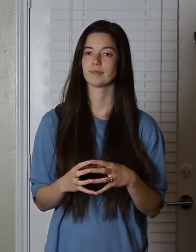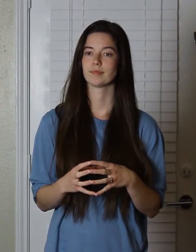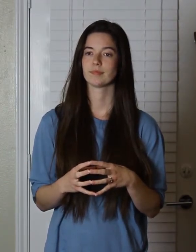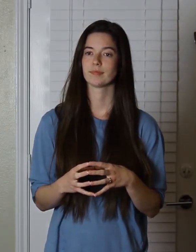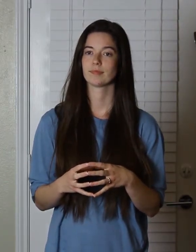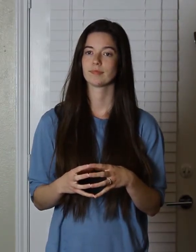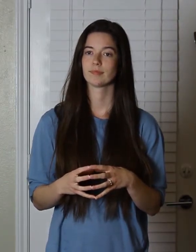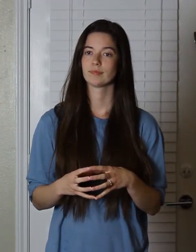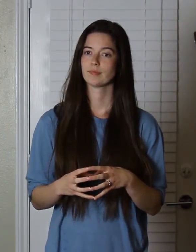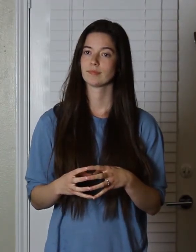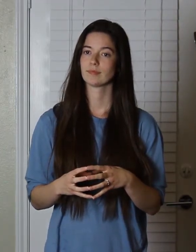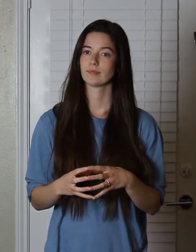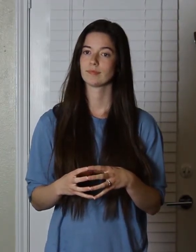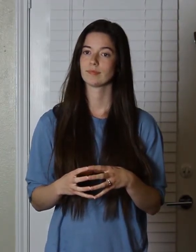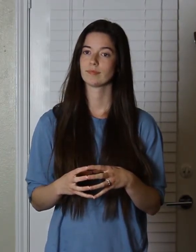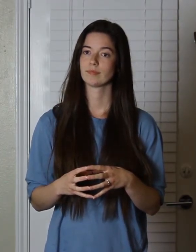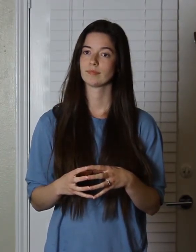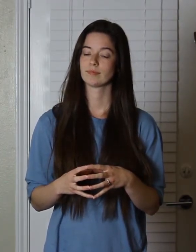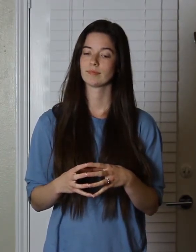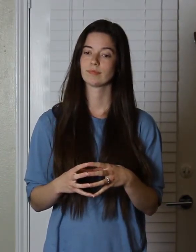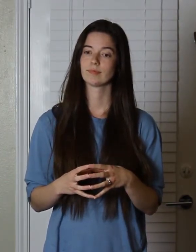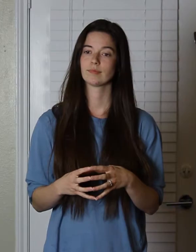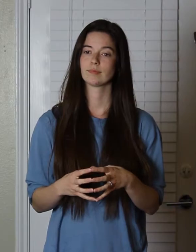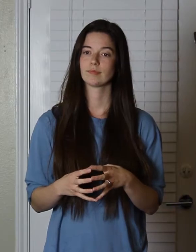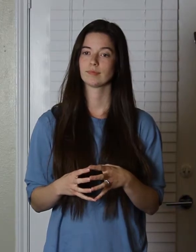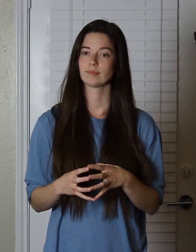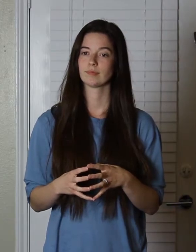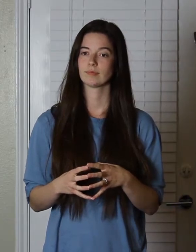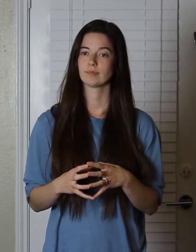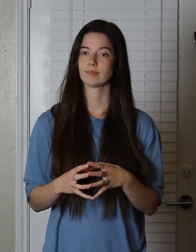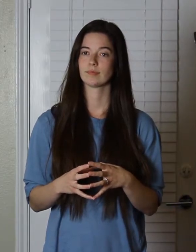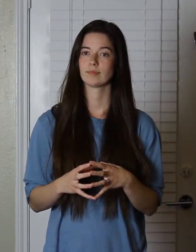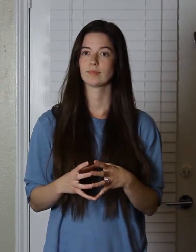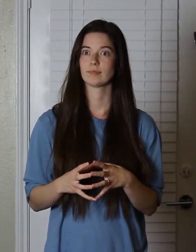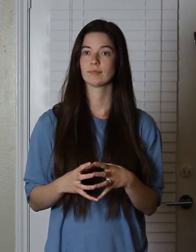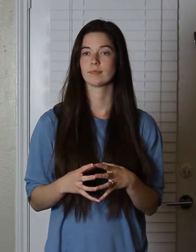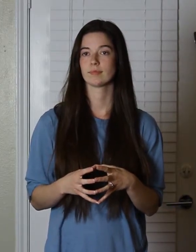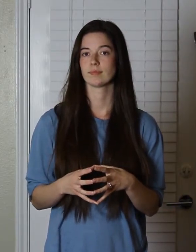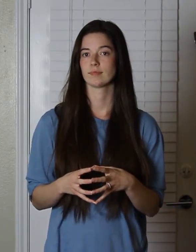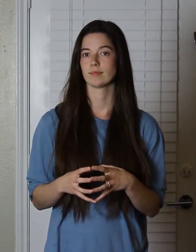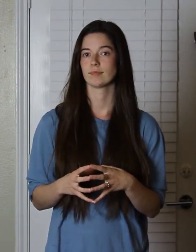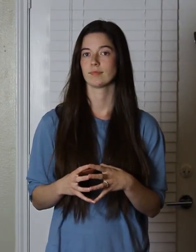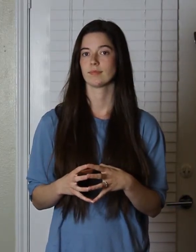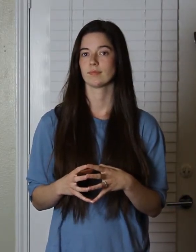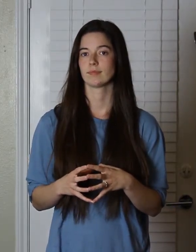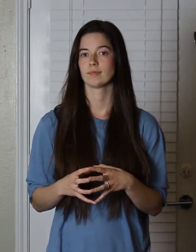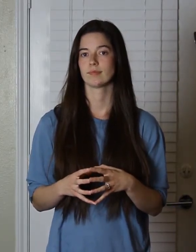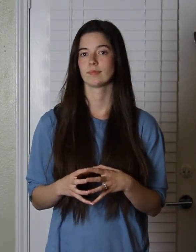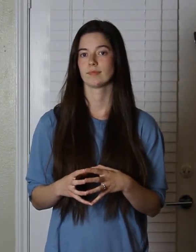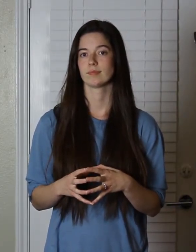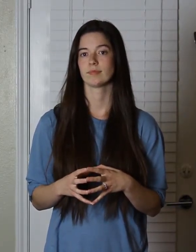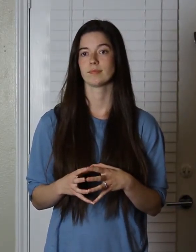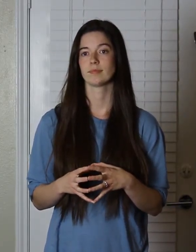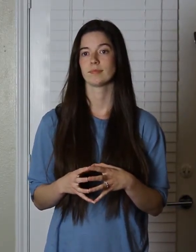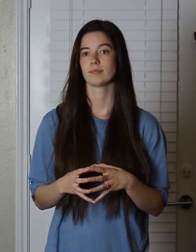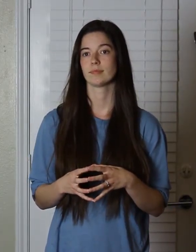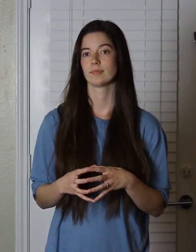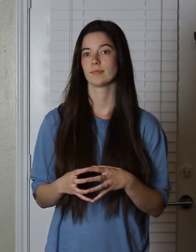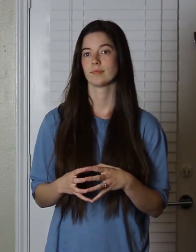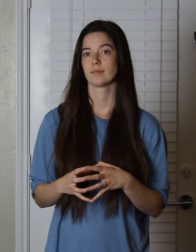lesson. While the water in your glass is fresh enough to drink, it's actually very old. It may have fallen from the sky as